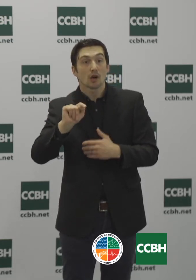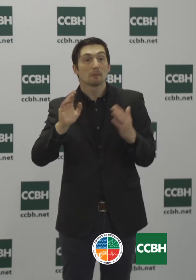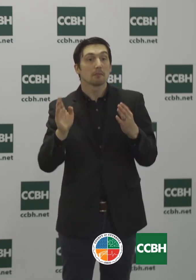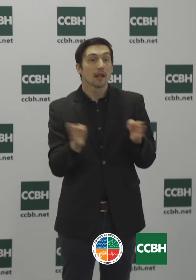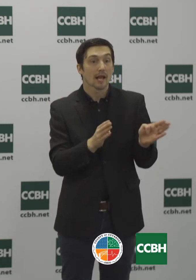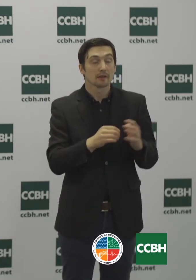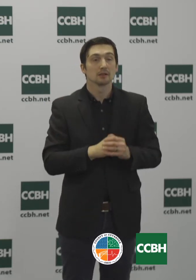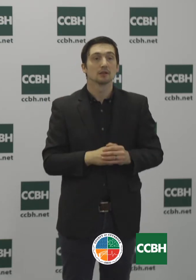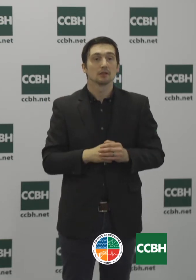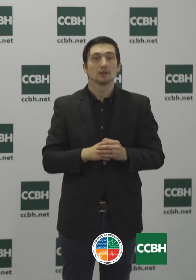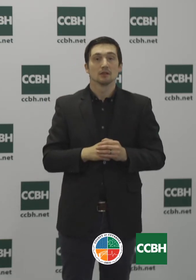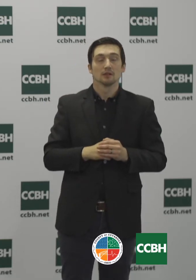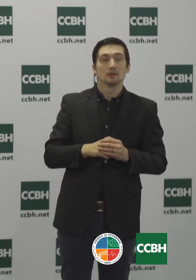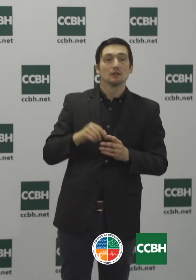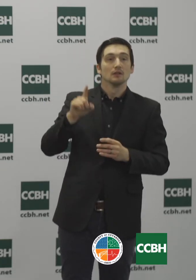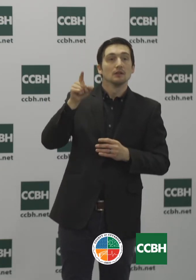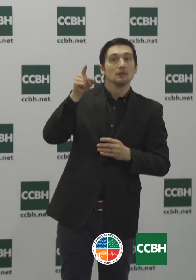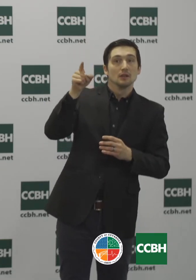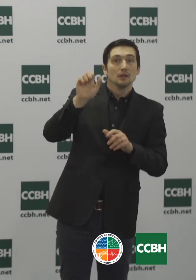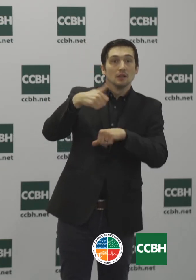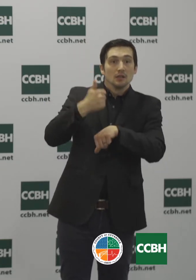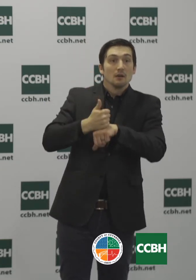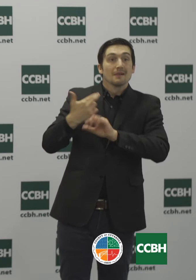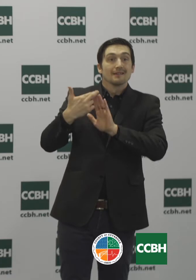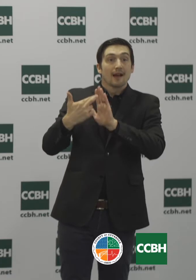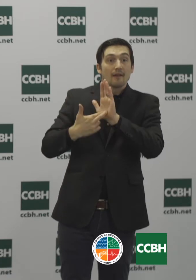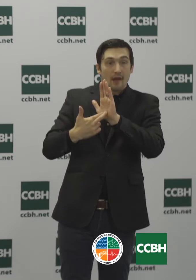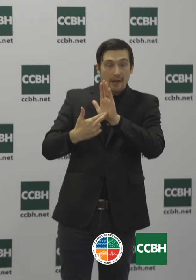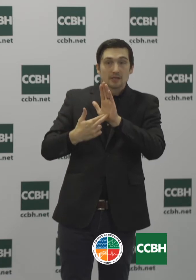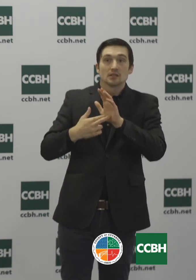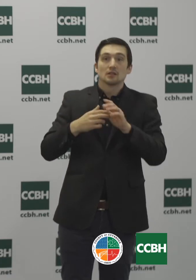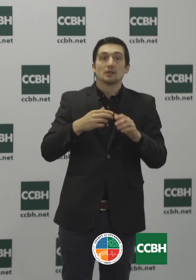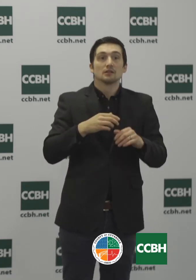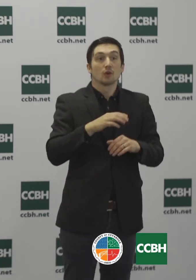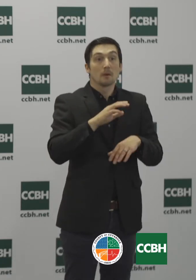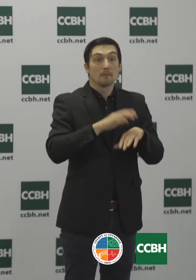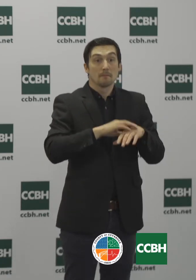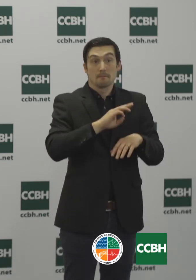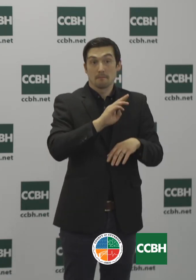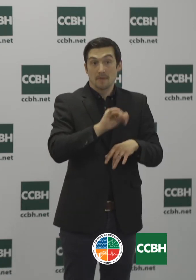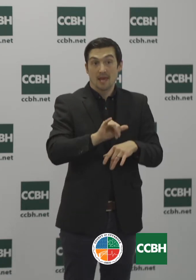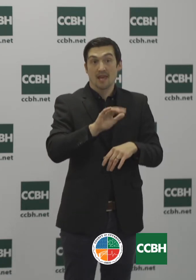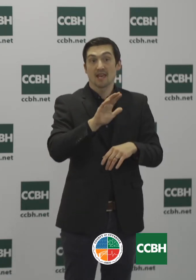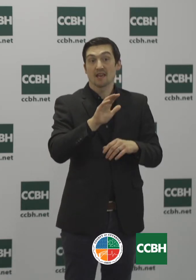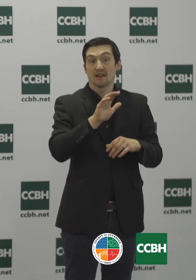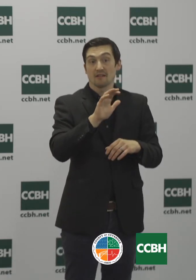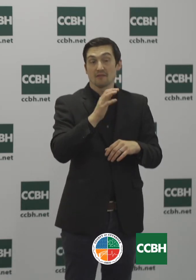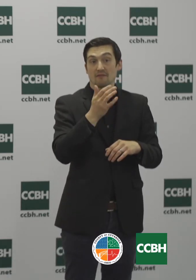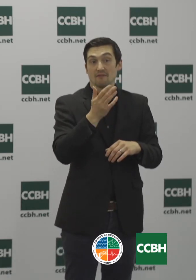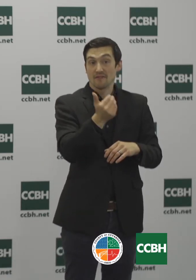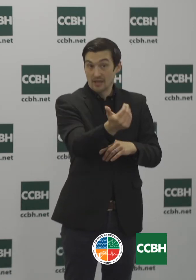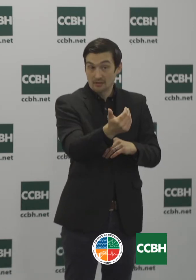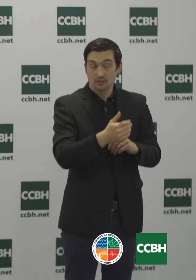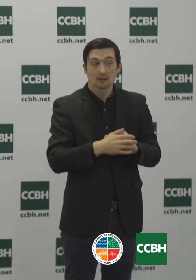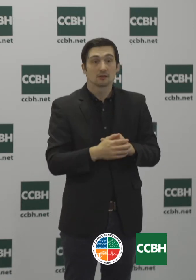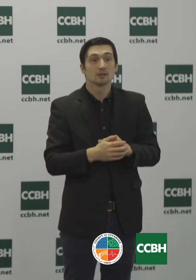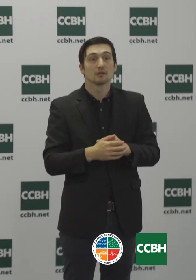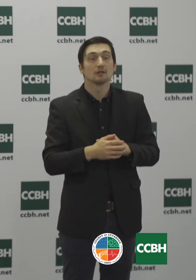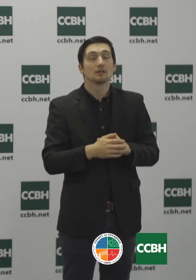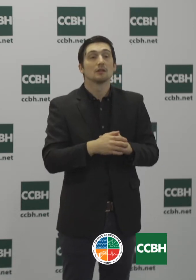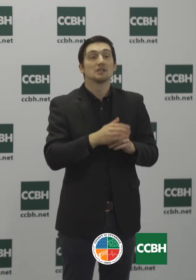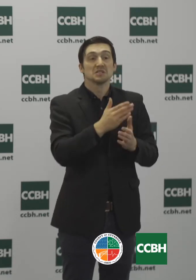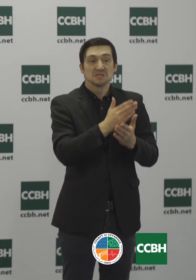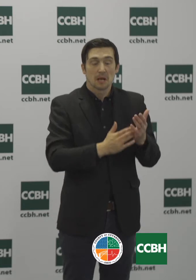mandated guidelines, the following businesses will be able to reopen. On Friday, May 15th, the personal appearances facilities